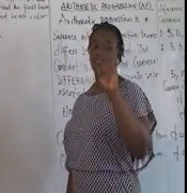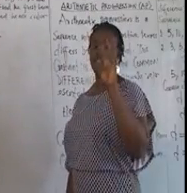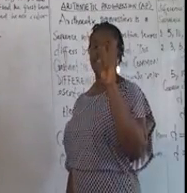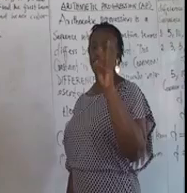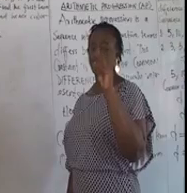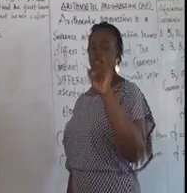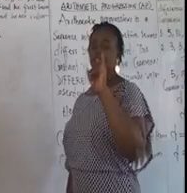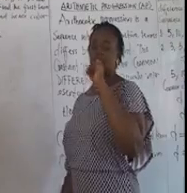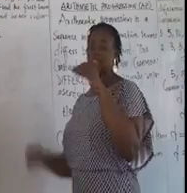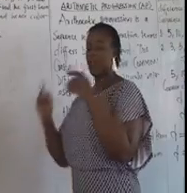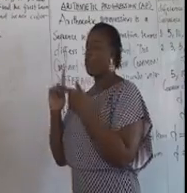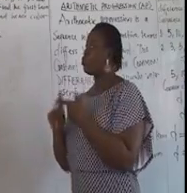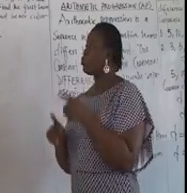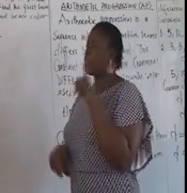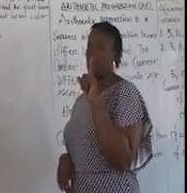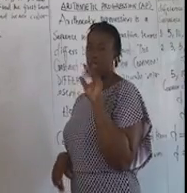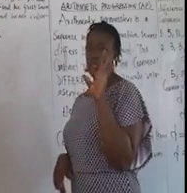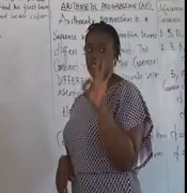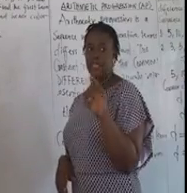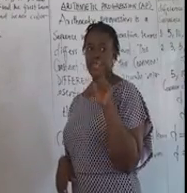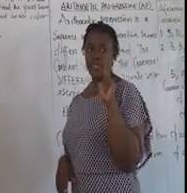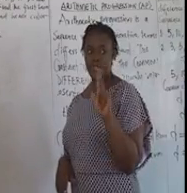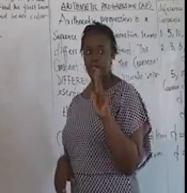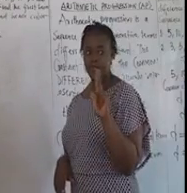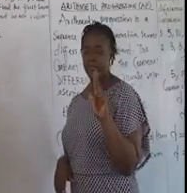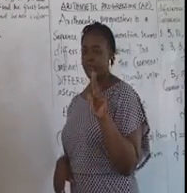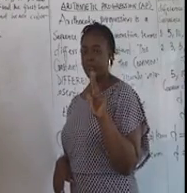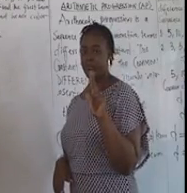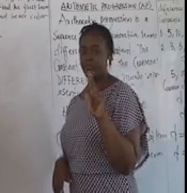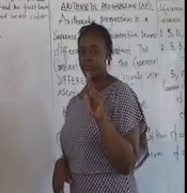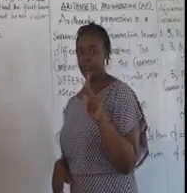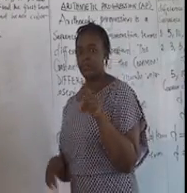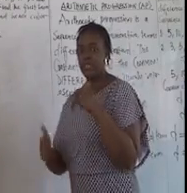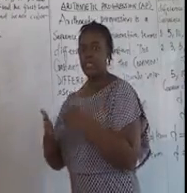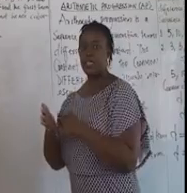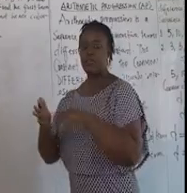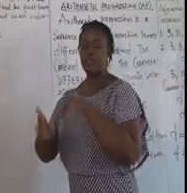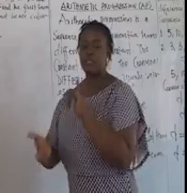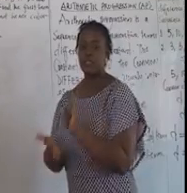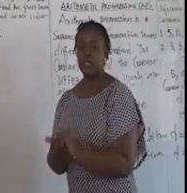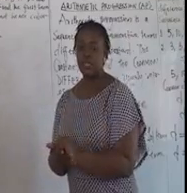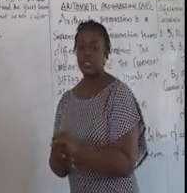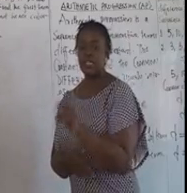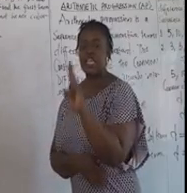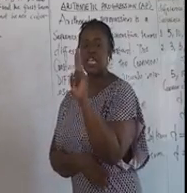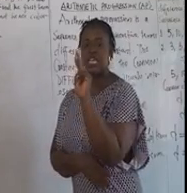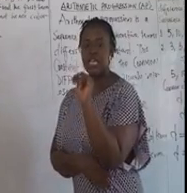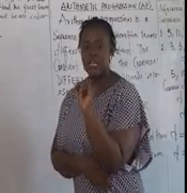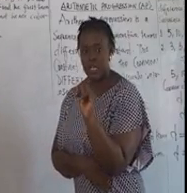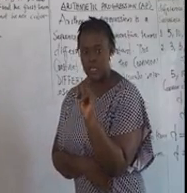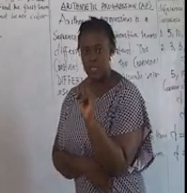that. In that order, it therefore means that n from